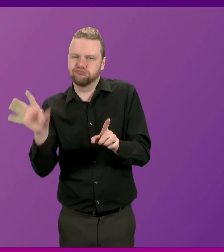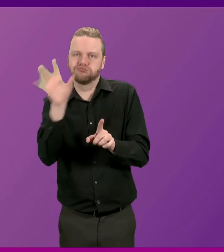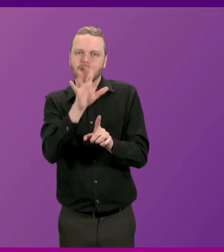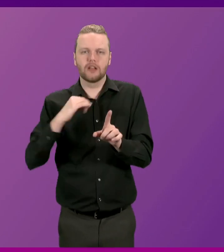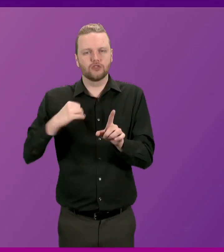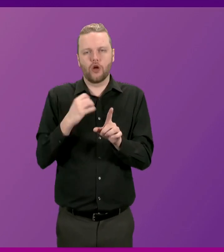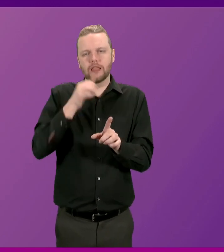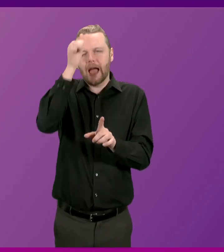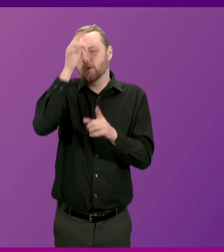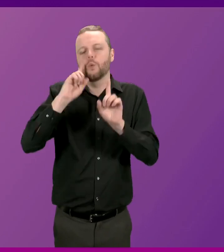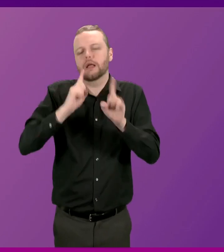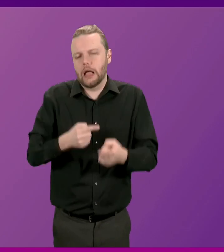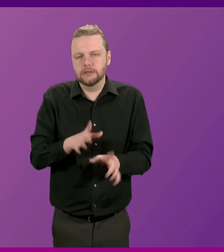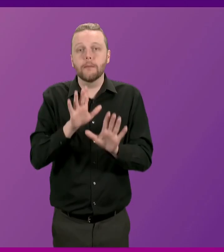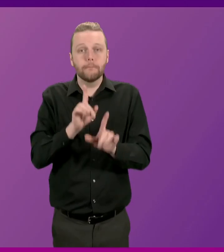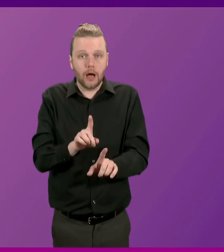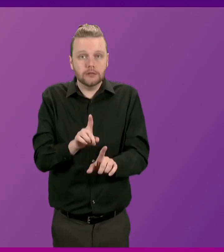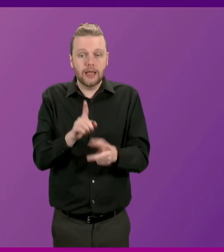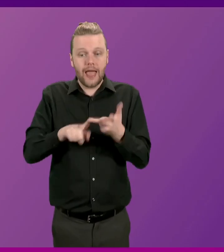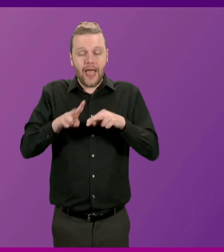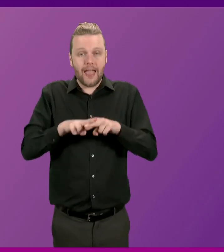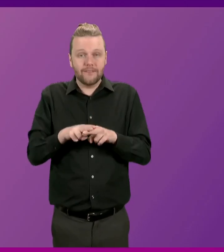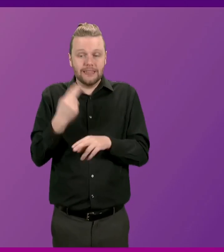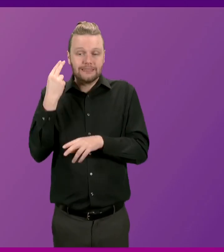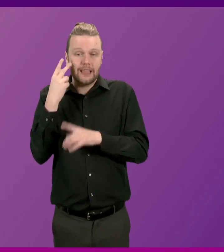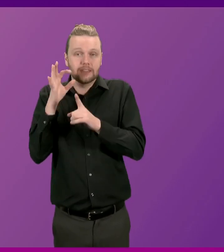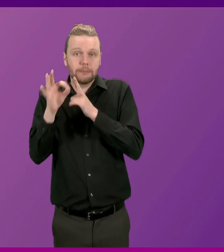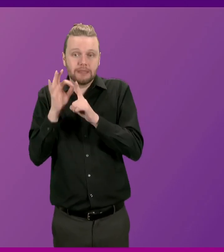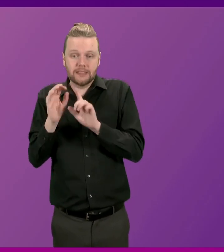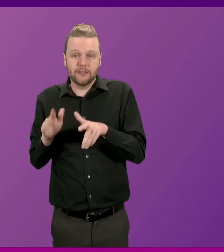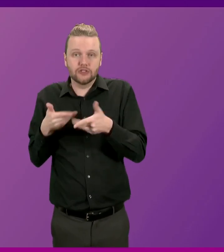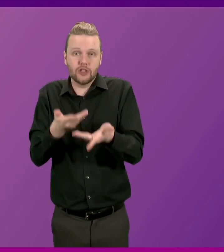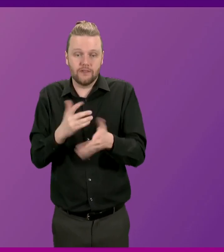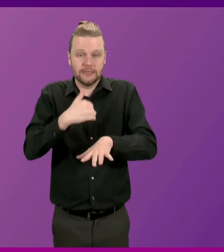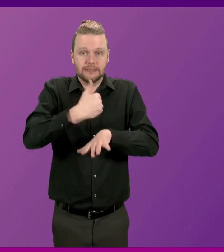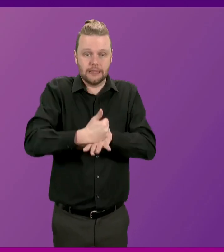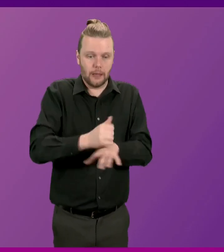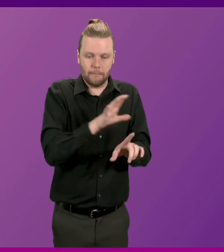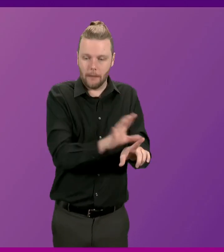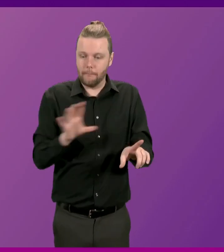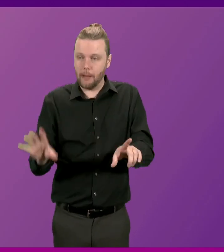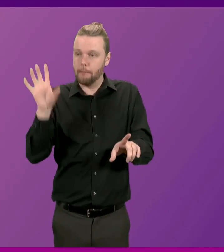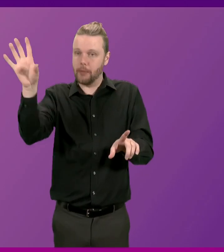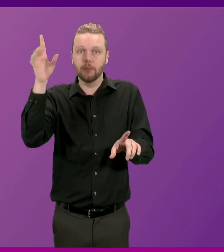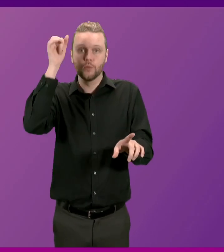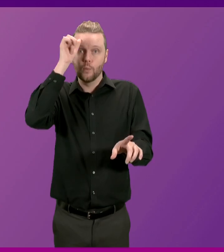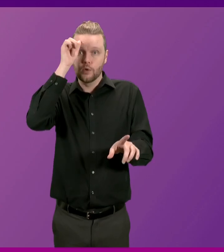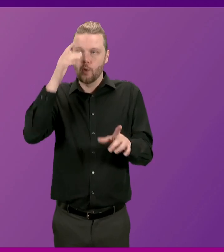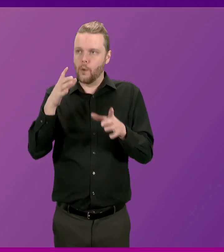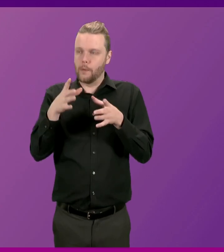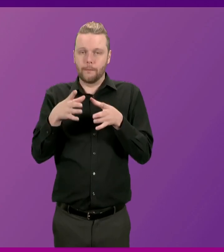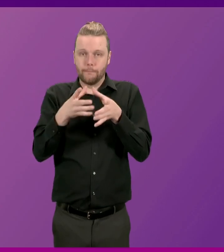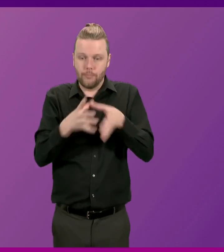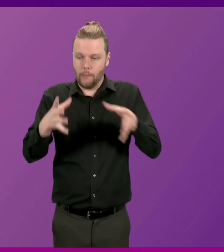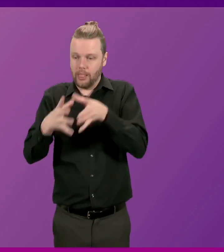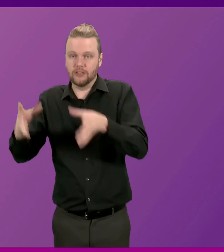Scotland. But if there were several deaf-specific services established in key areas, especially where there were increased populations